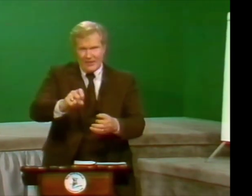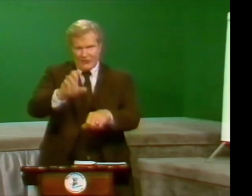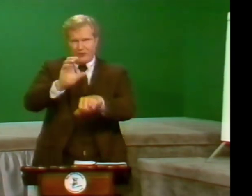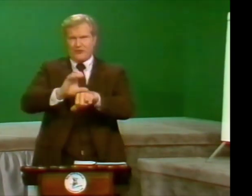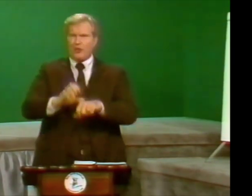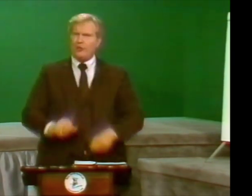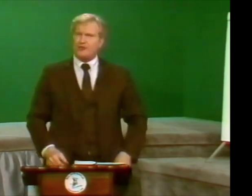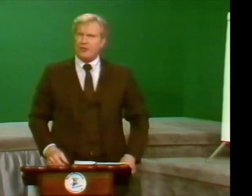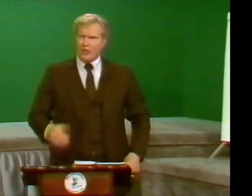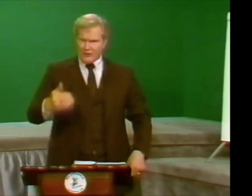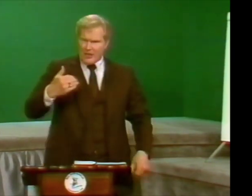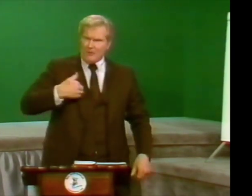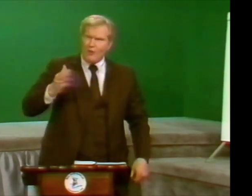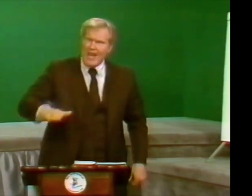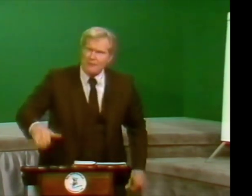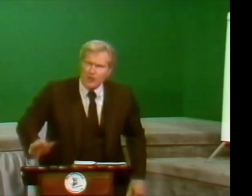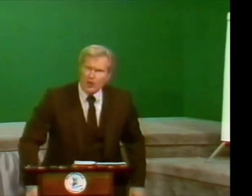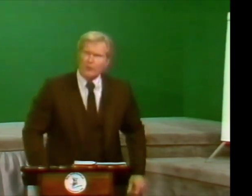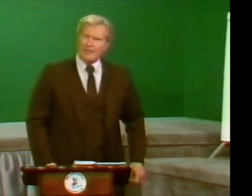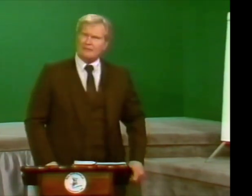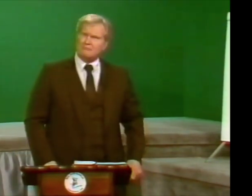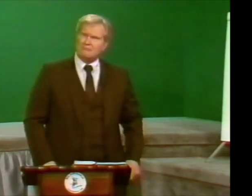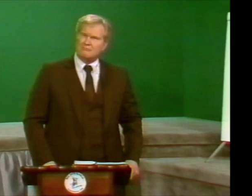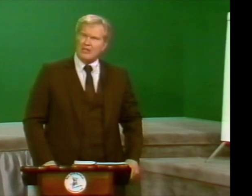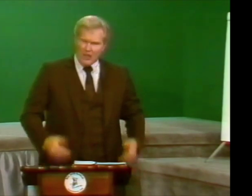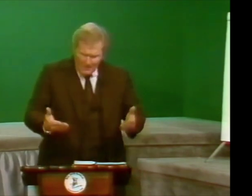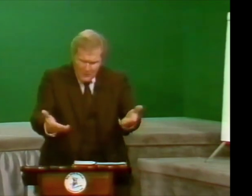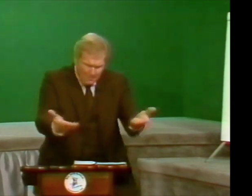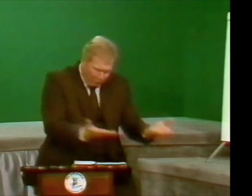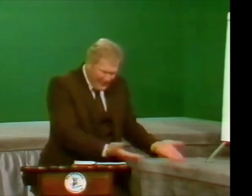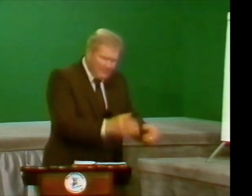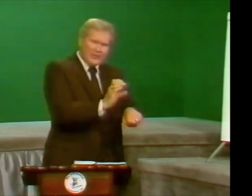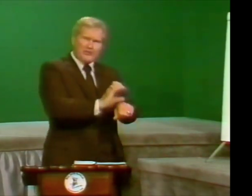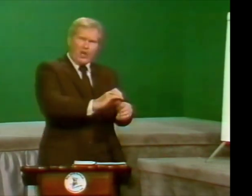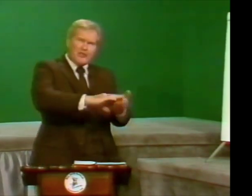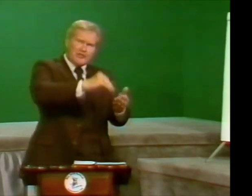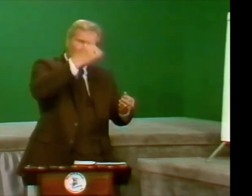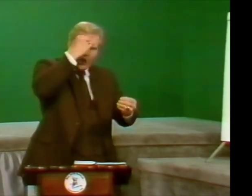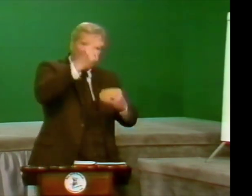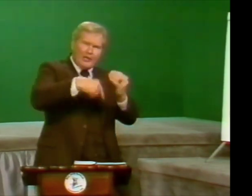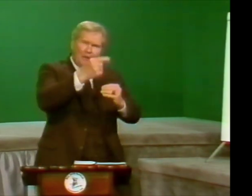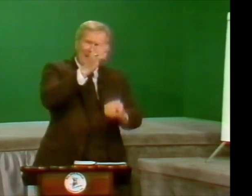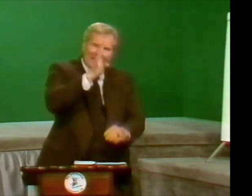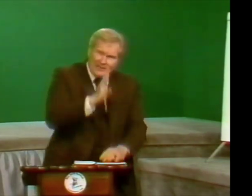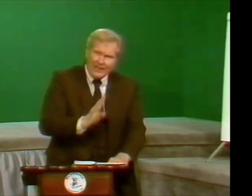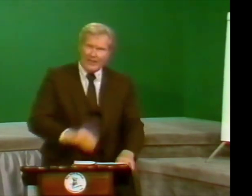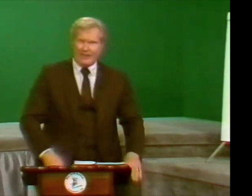the church. Some of you have children. You bring them to church to learn about God.